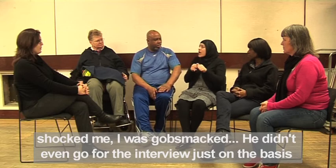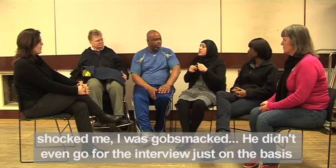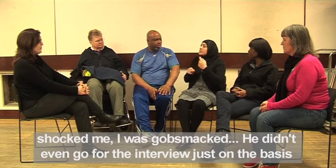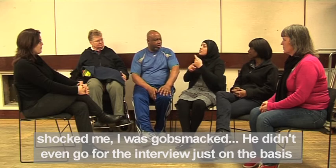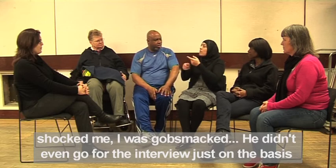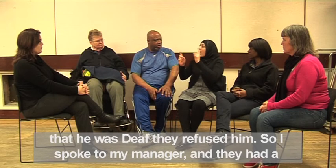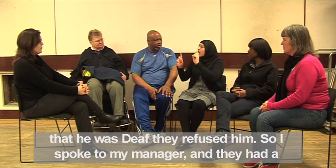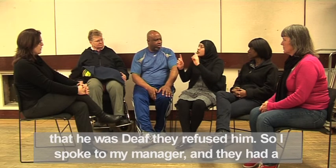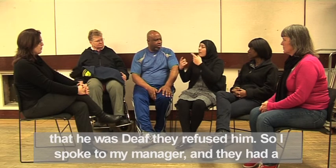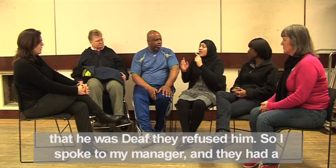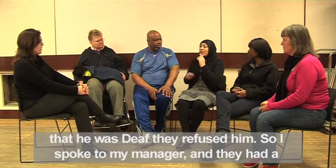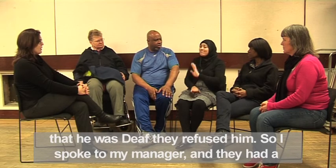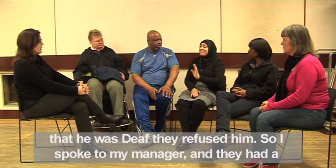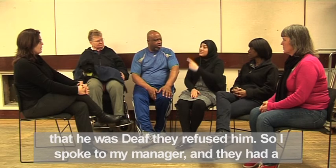deaf, they refused him.